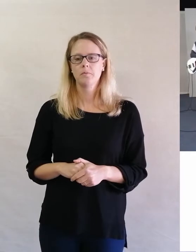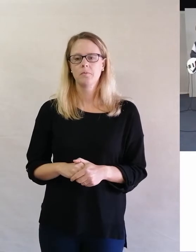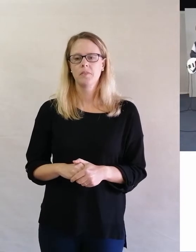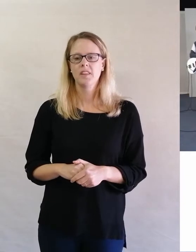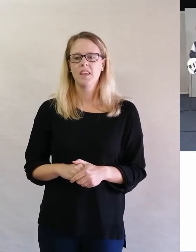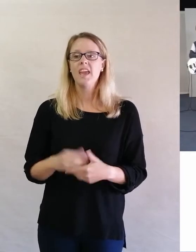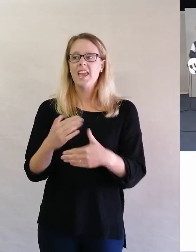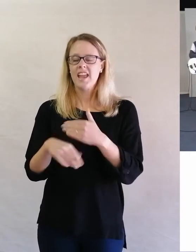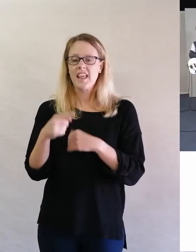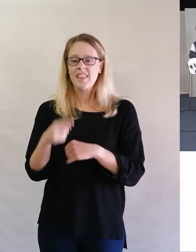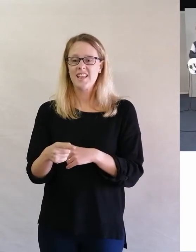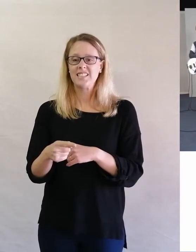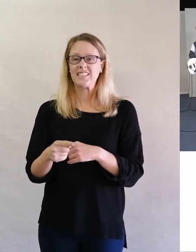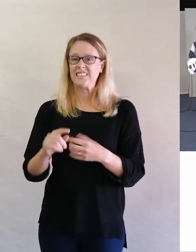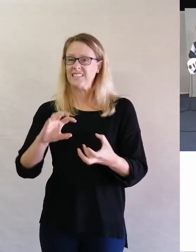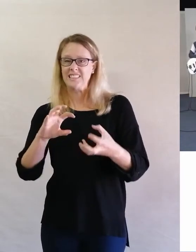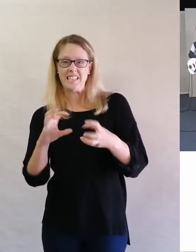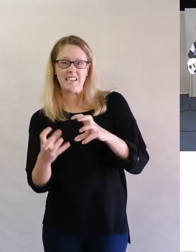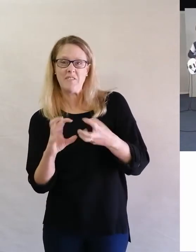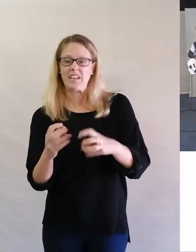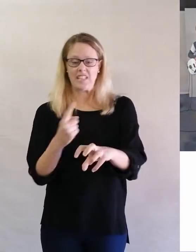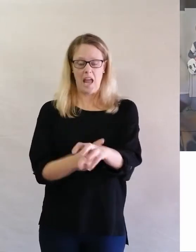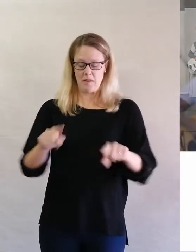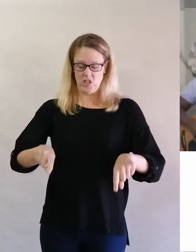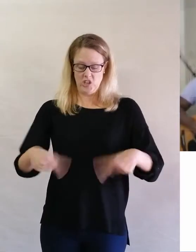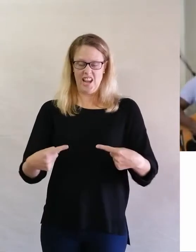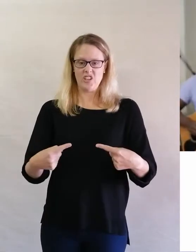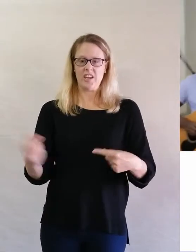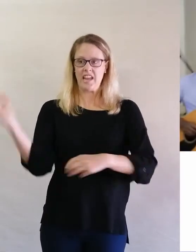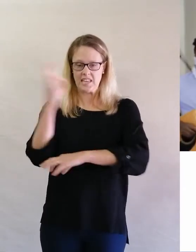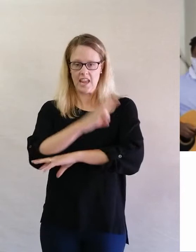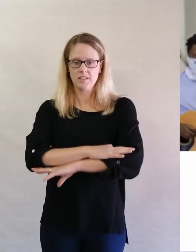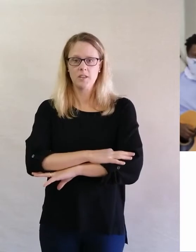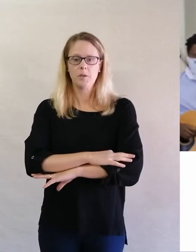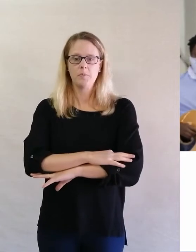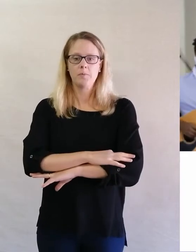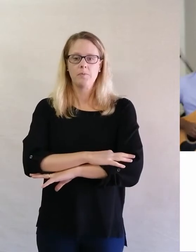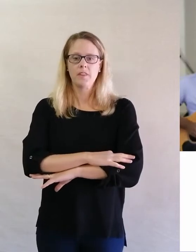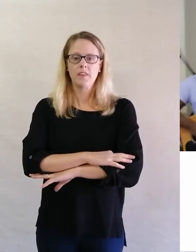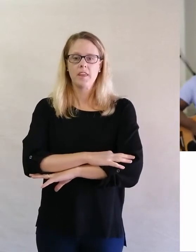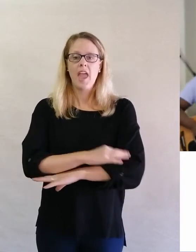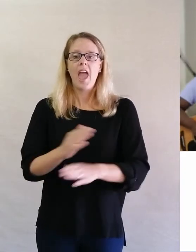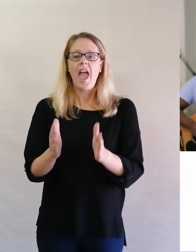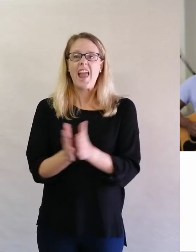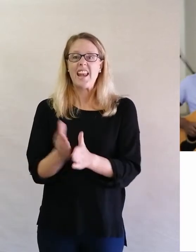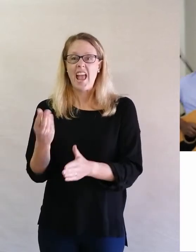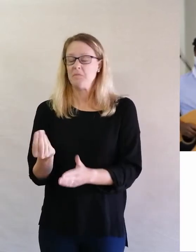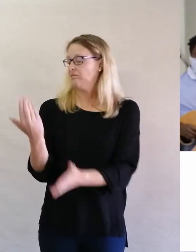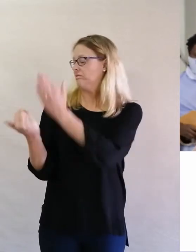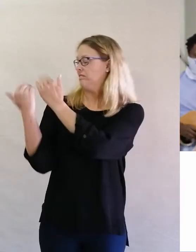In these incredibly uncertain days and challenging days, and as it has been throughout